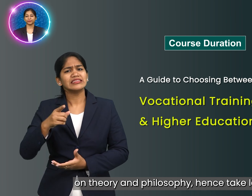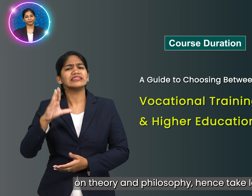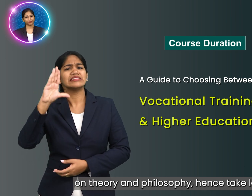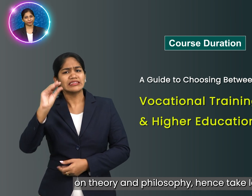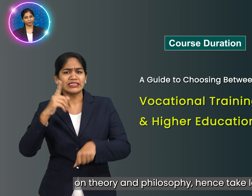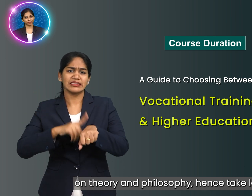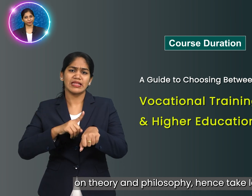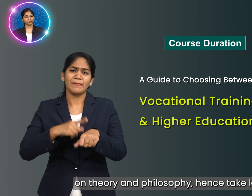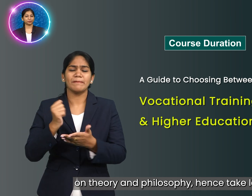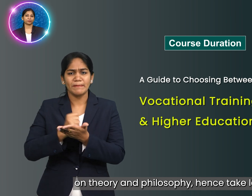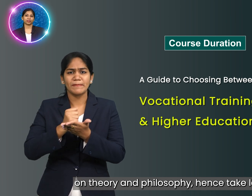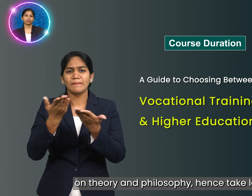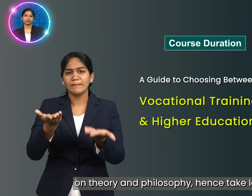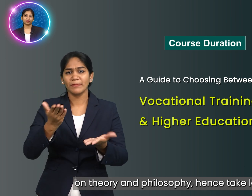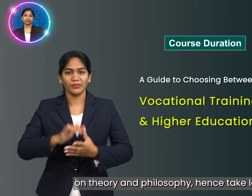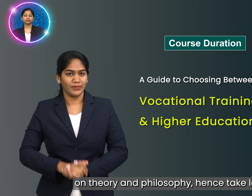time.